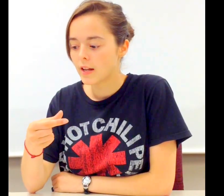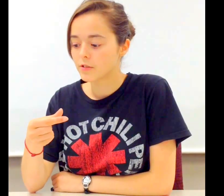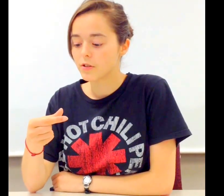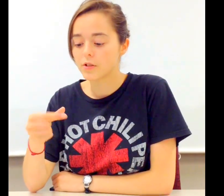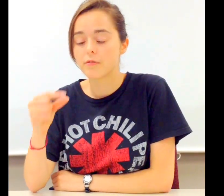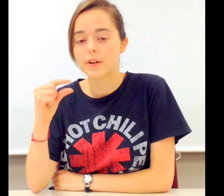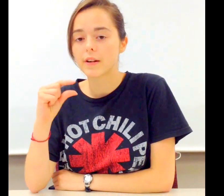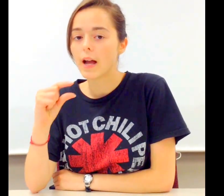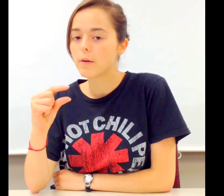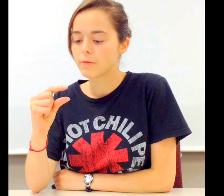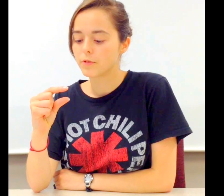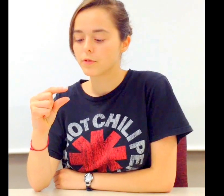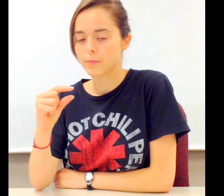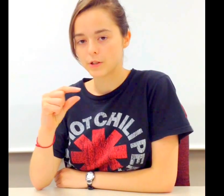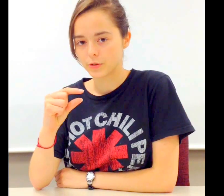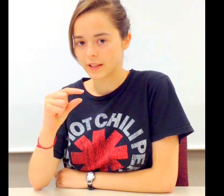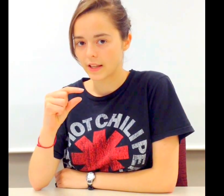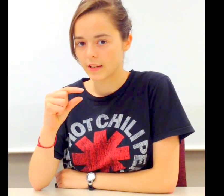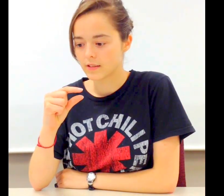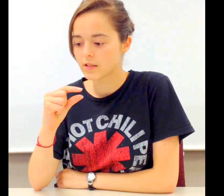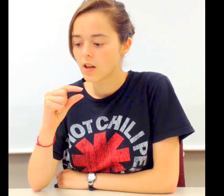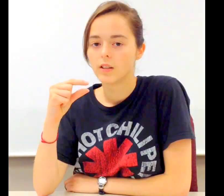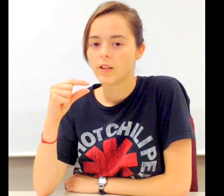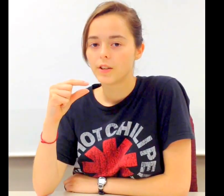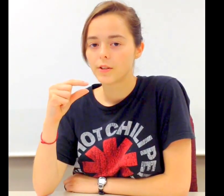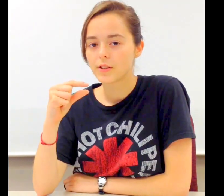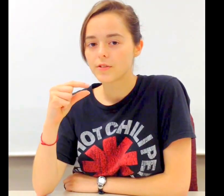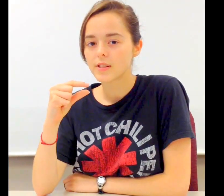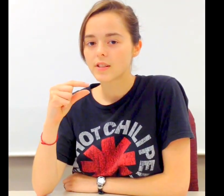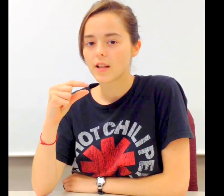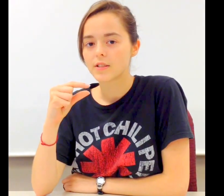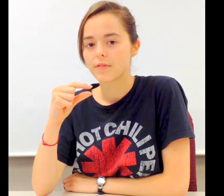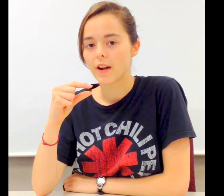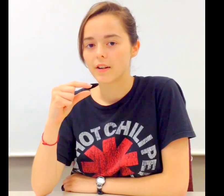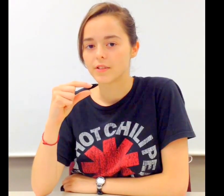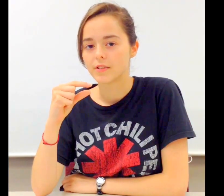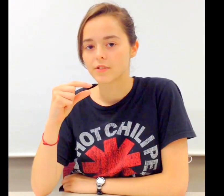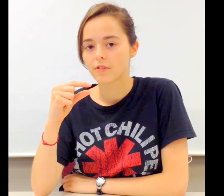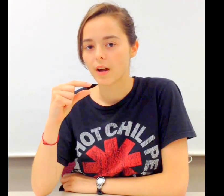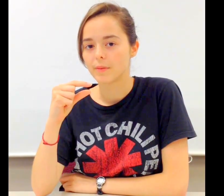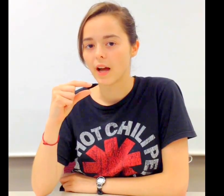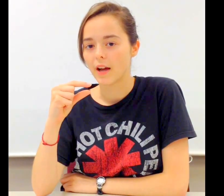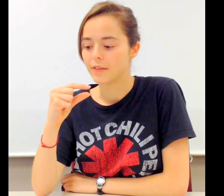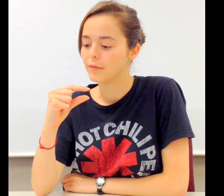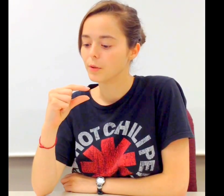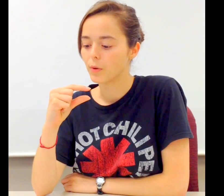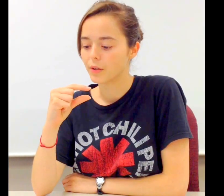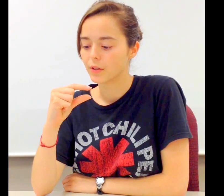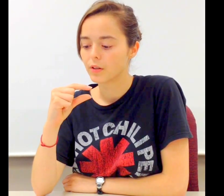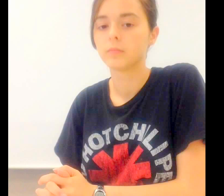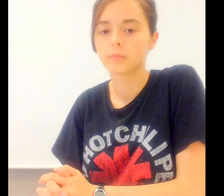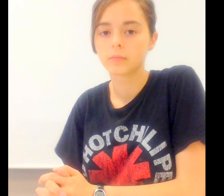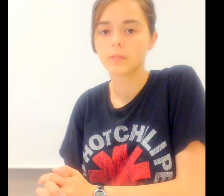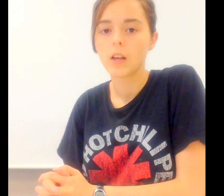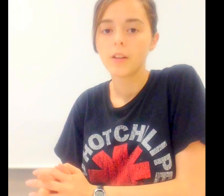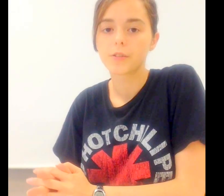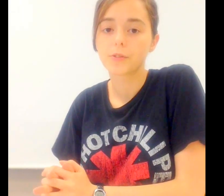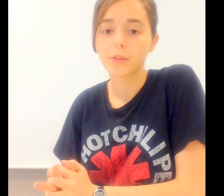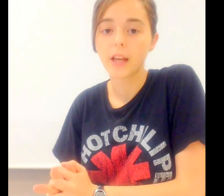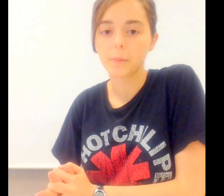it's also very helpful for measuring things. You can use this classifier to describe the height of your water. The story that I'm going to